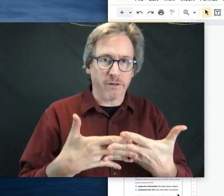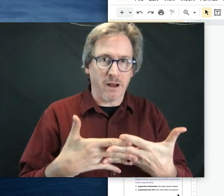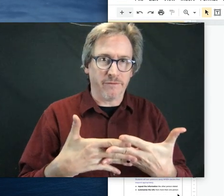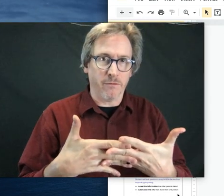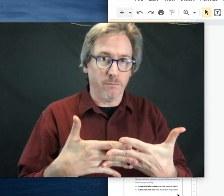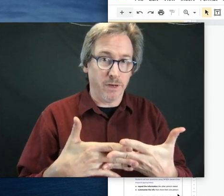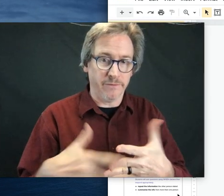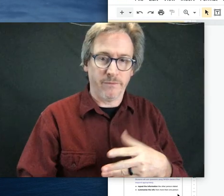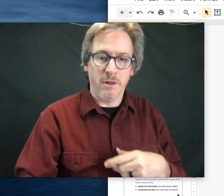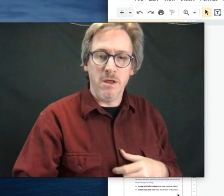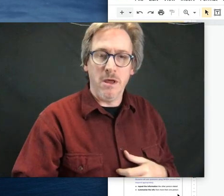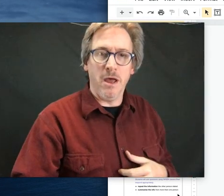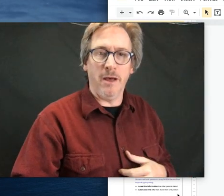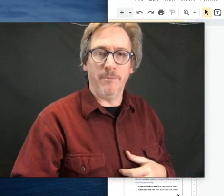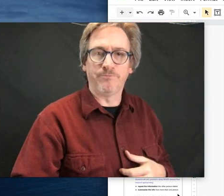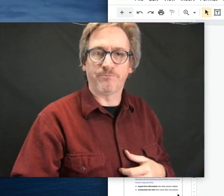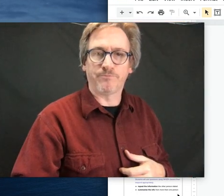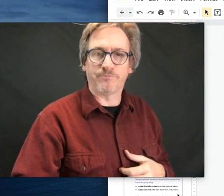for the classroom, please.